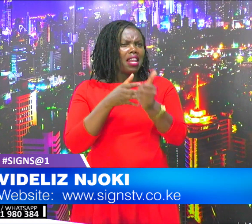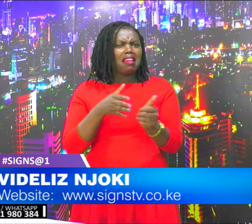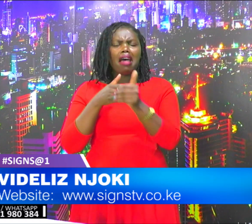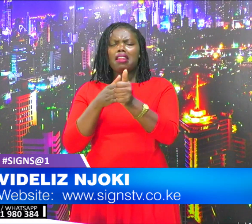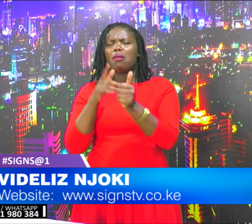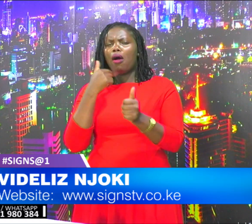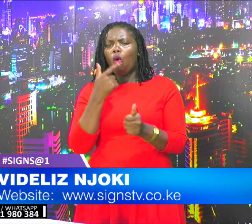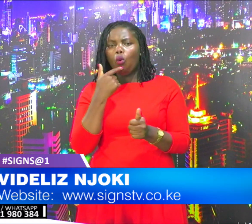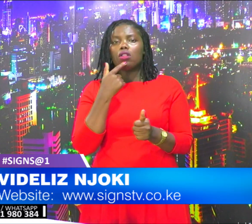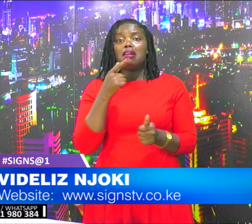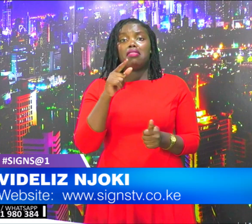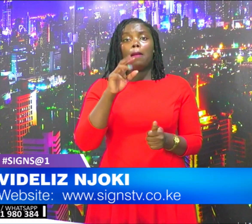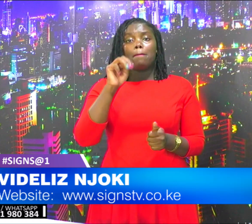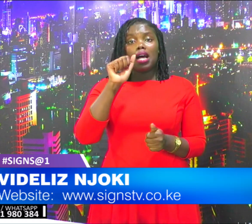Mohammed